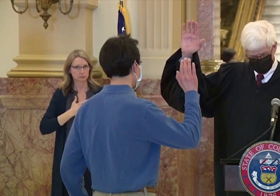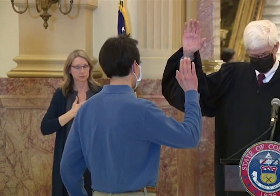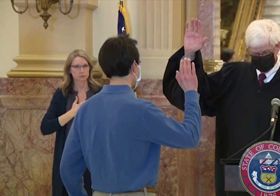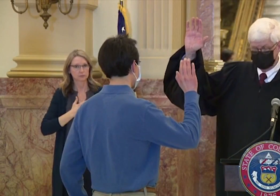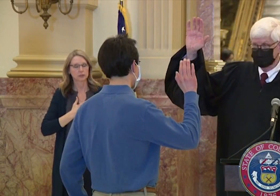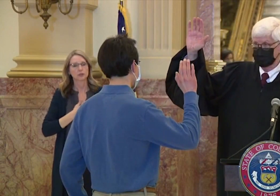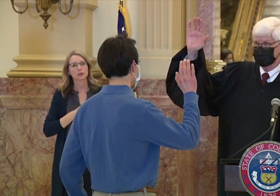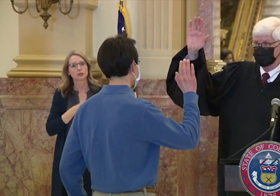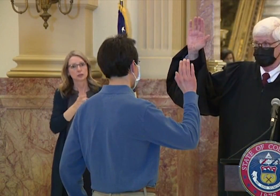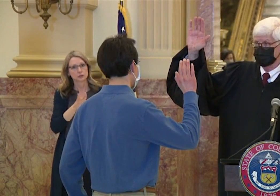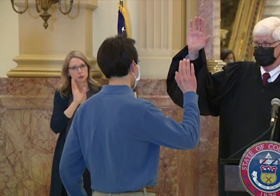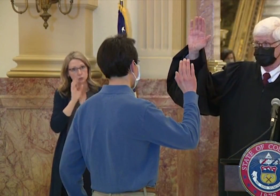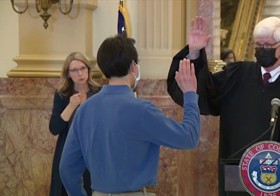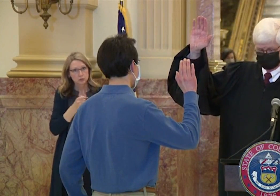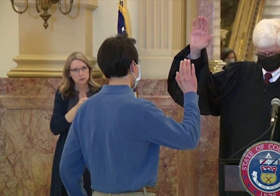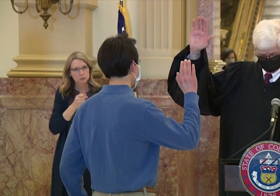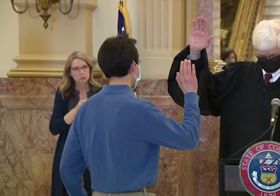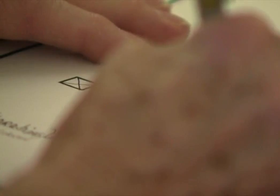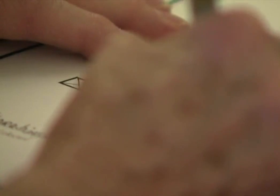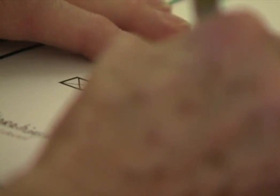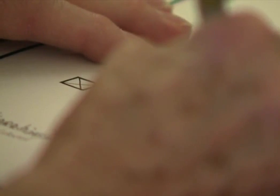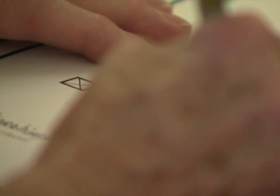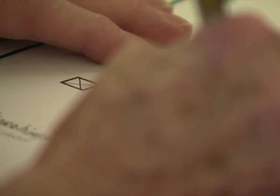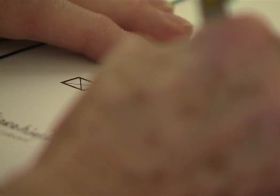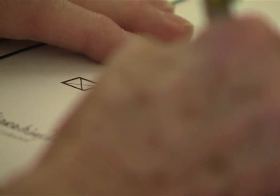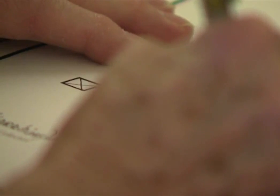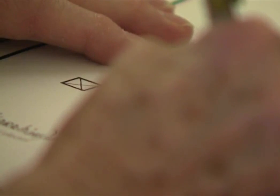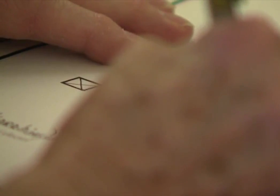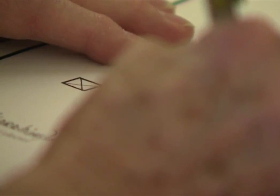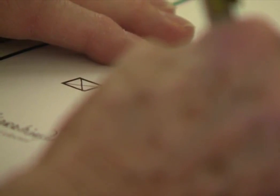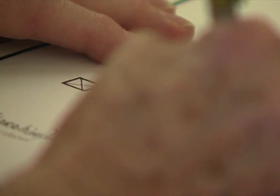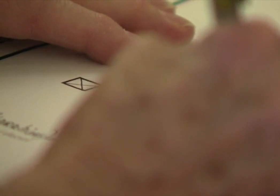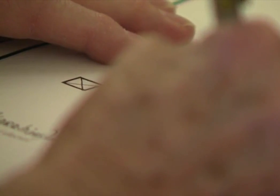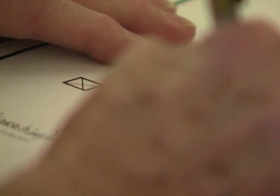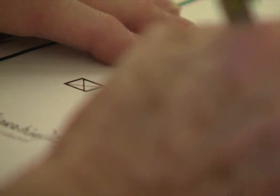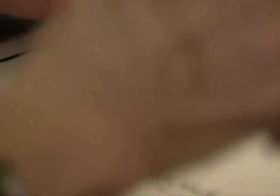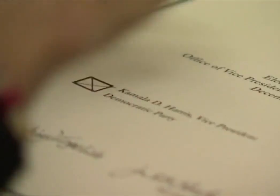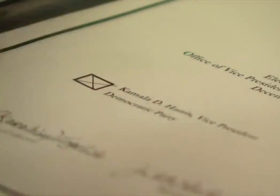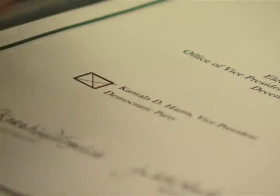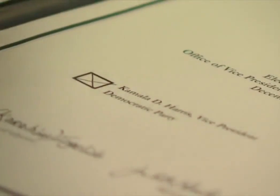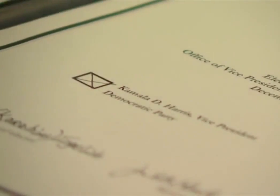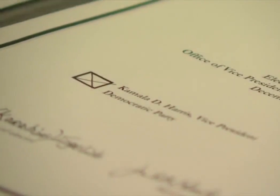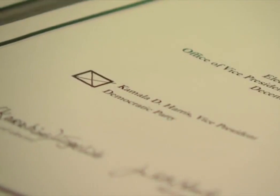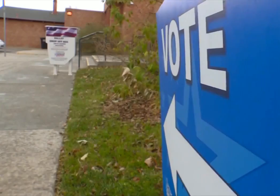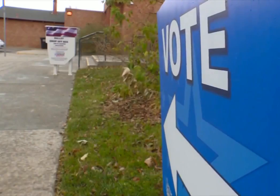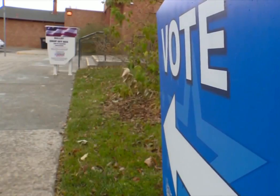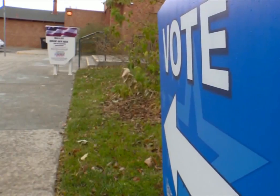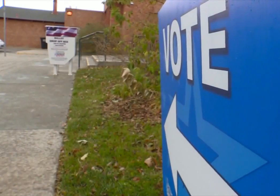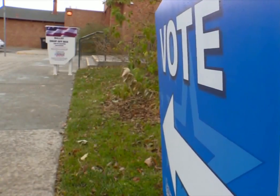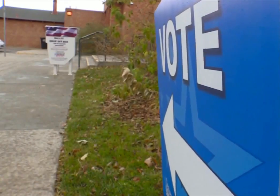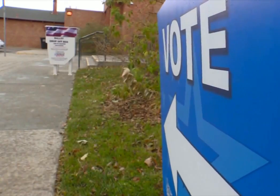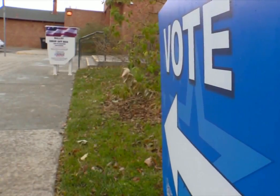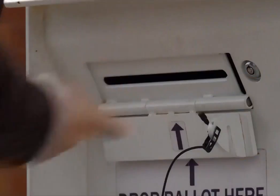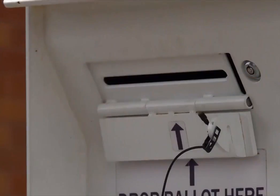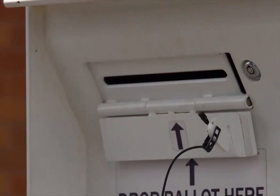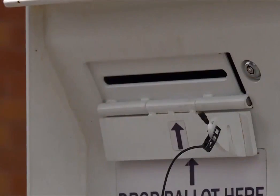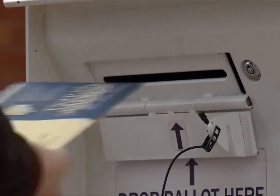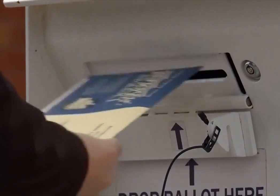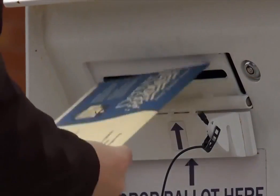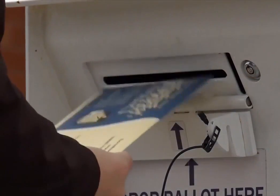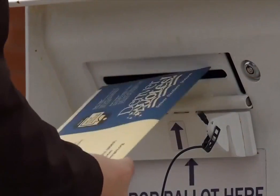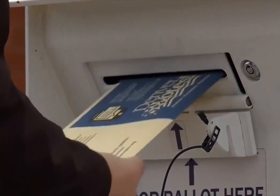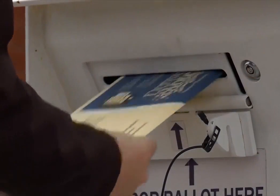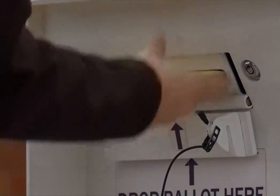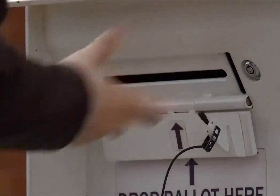woman. Who received the highest number of votes. In 2016, a few Colorado electors went rogue, wanting to vote for someone other